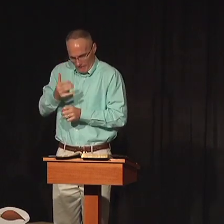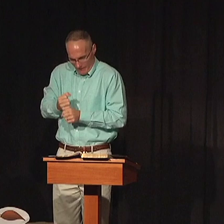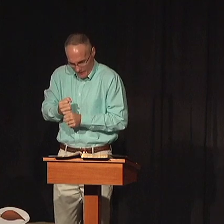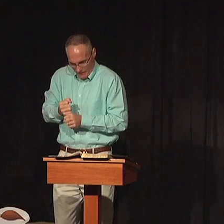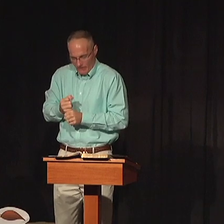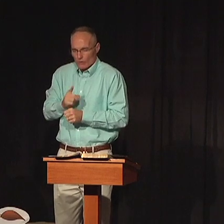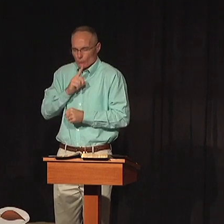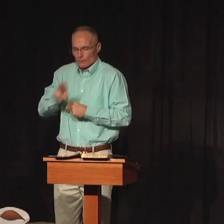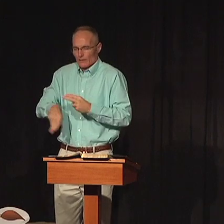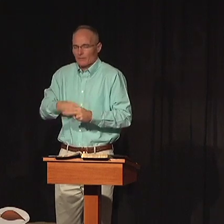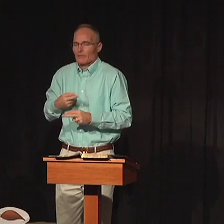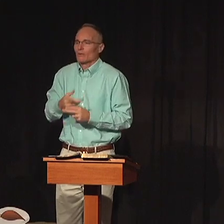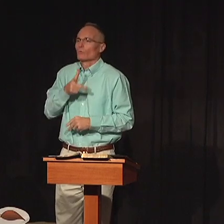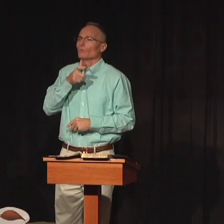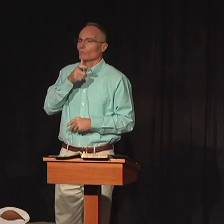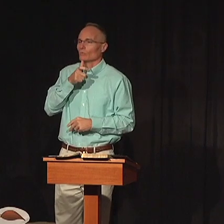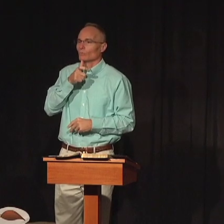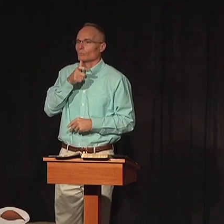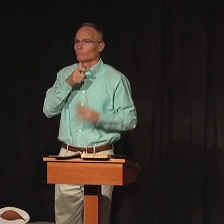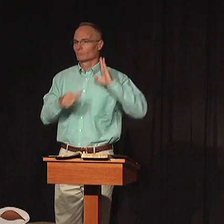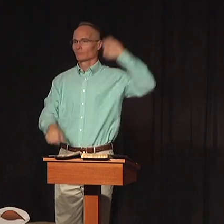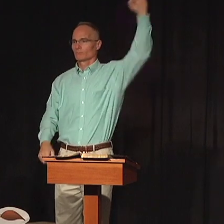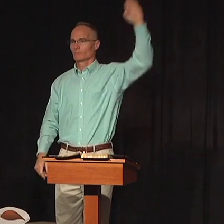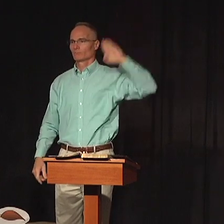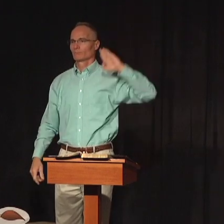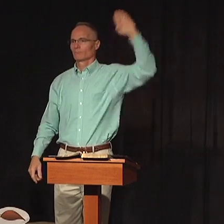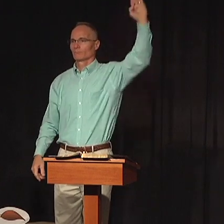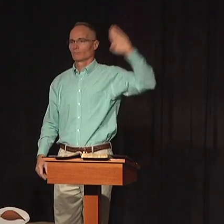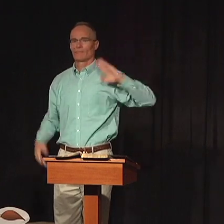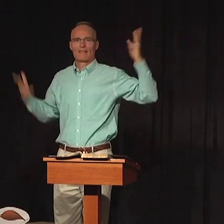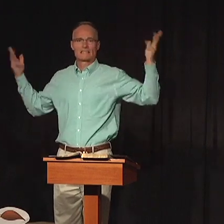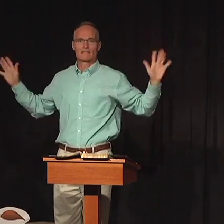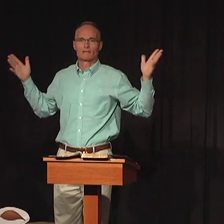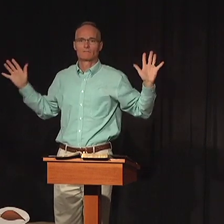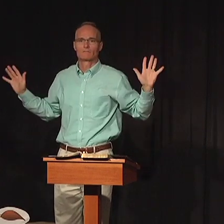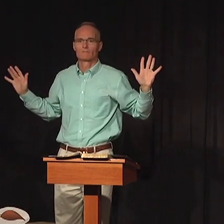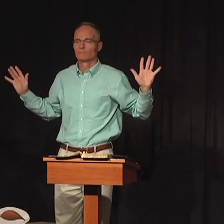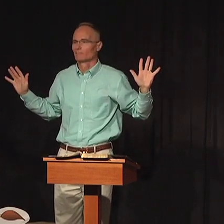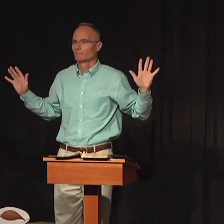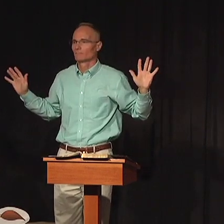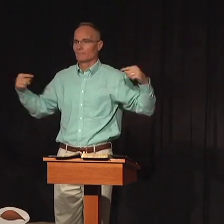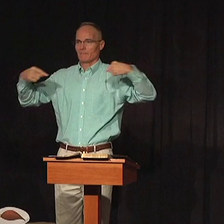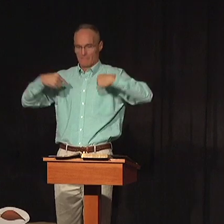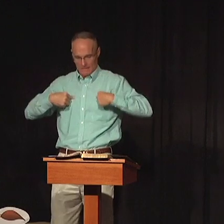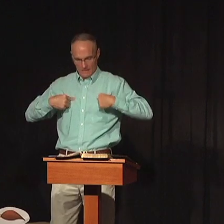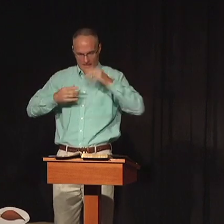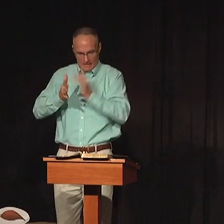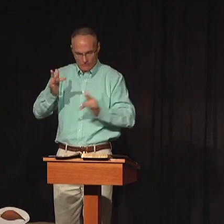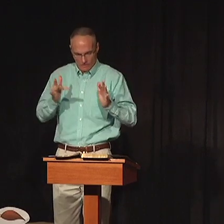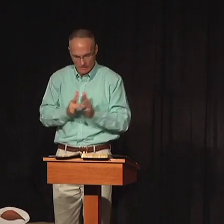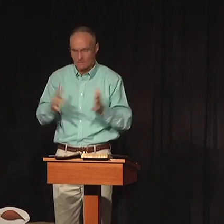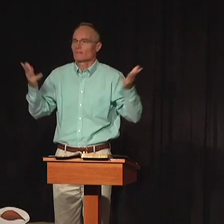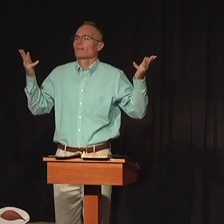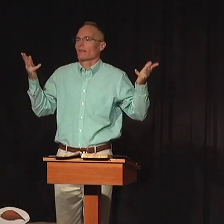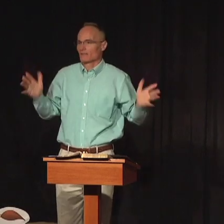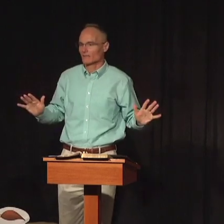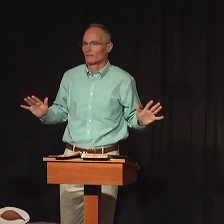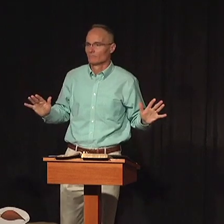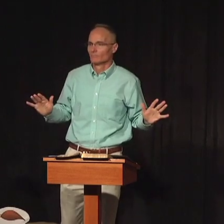that my Christian faith really is about who? It's about the relationship between me and God. That's it. Me and Jesus.